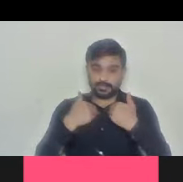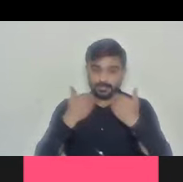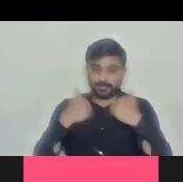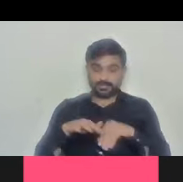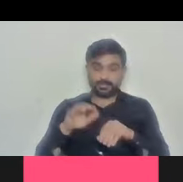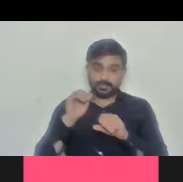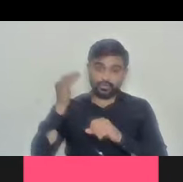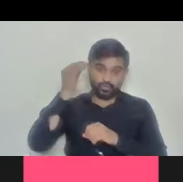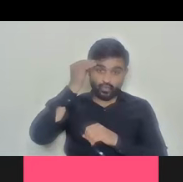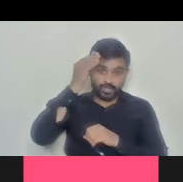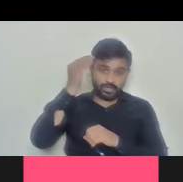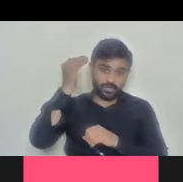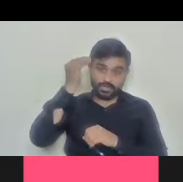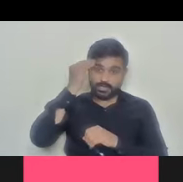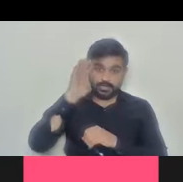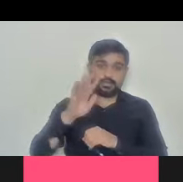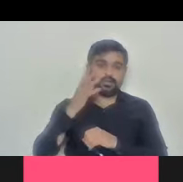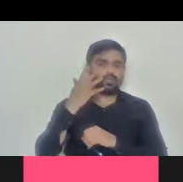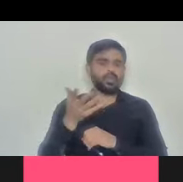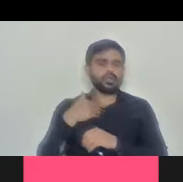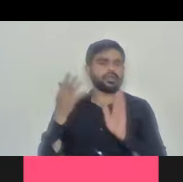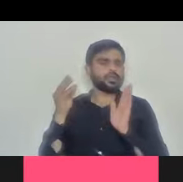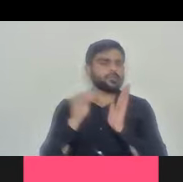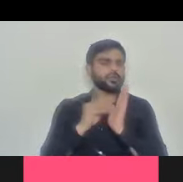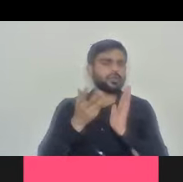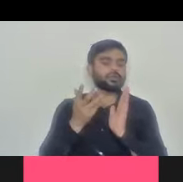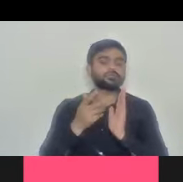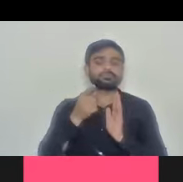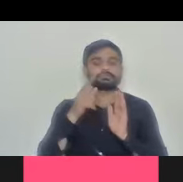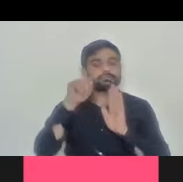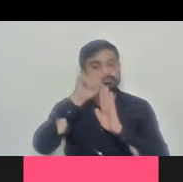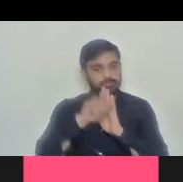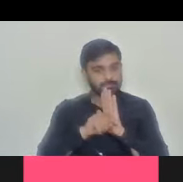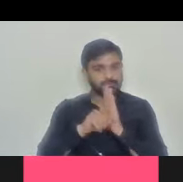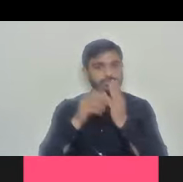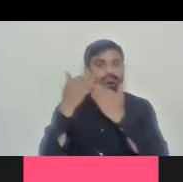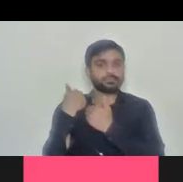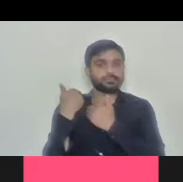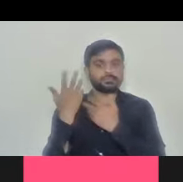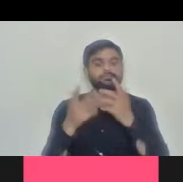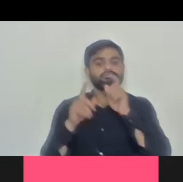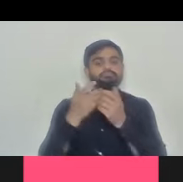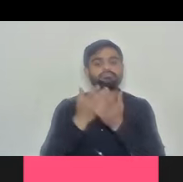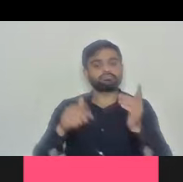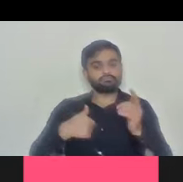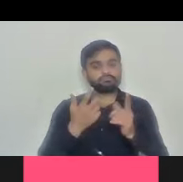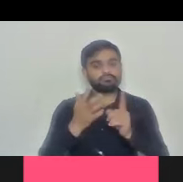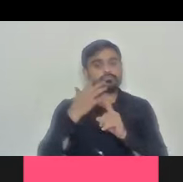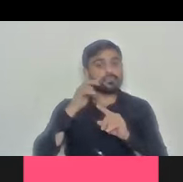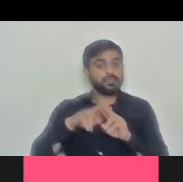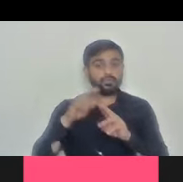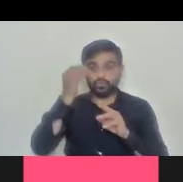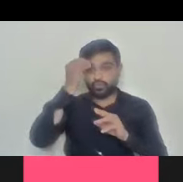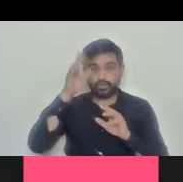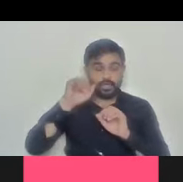are aware, because why I have put this in ethical responsibility towards self, because if you're not aware of your